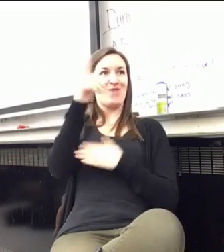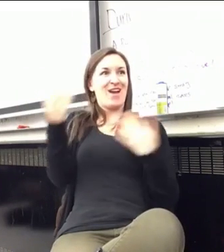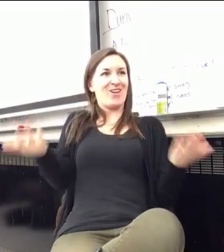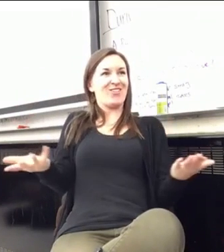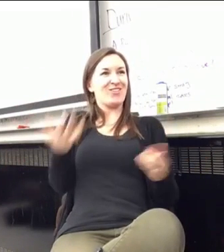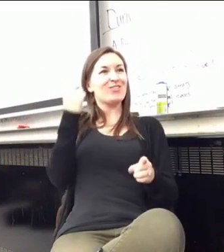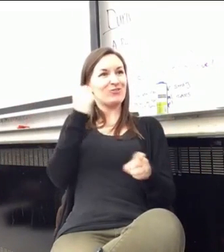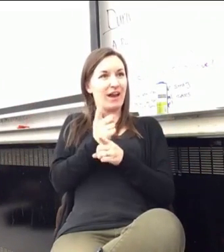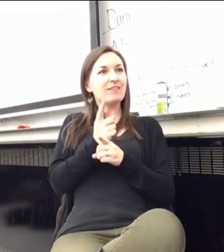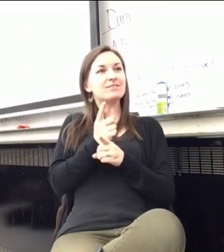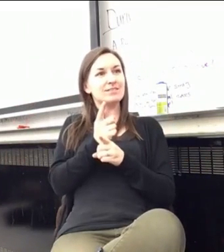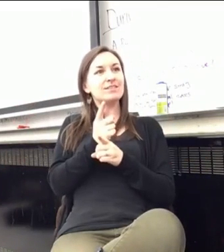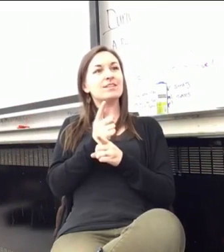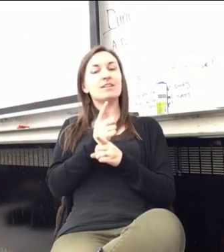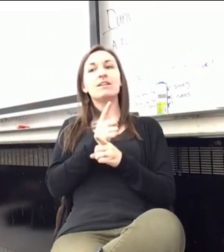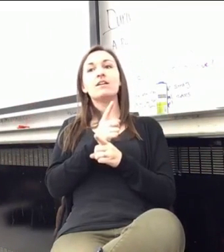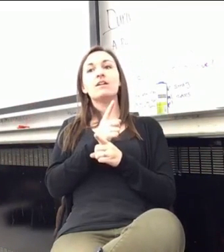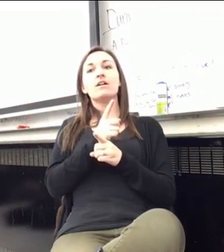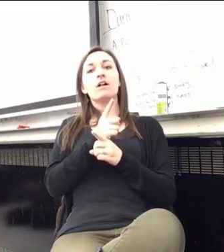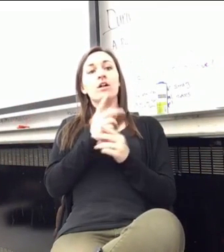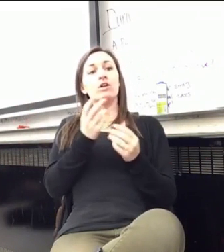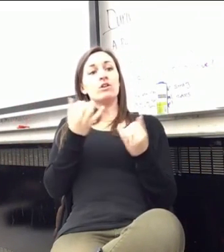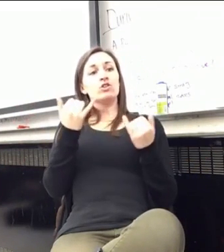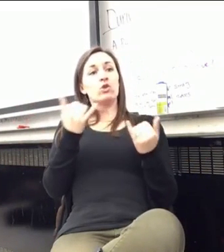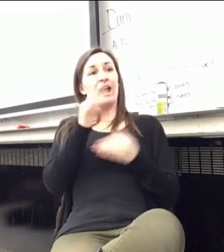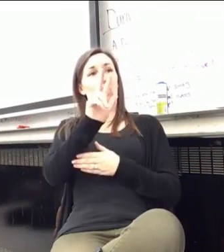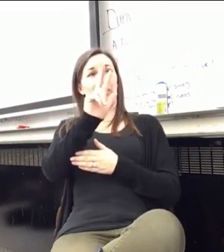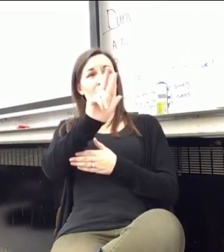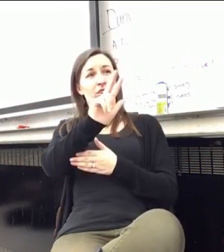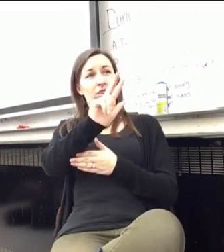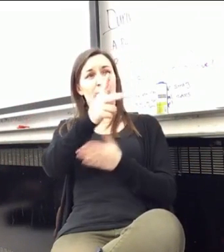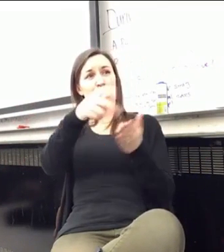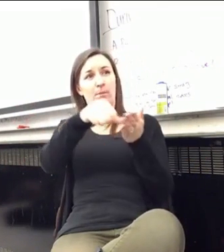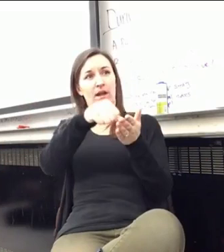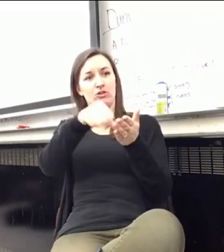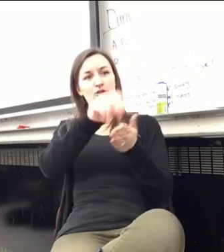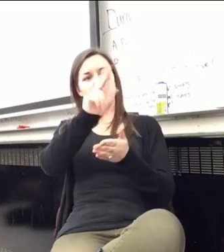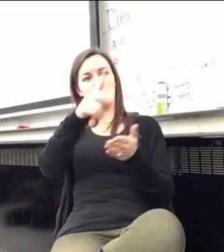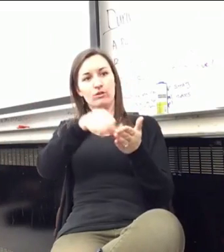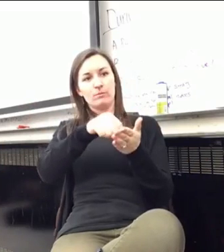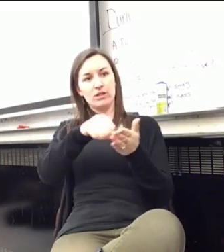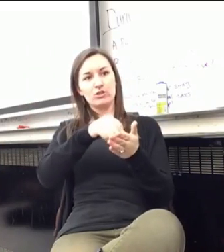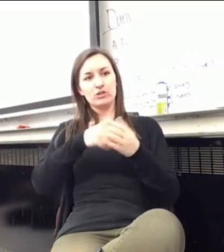quickly move to the third page,